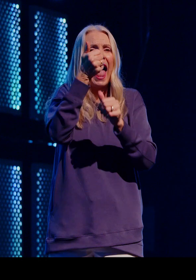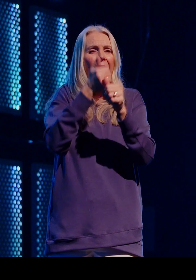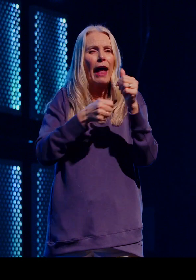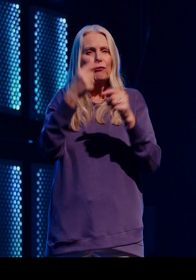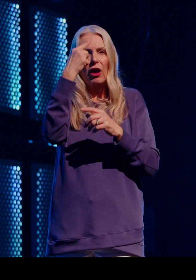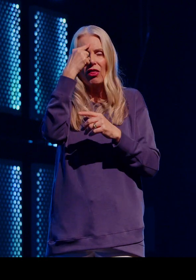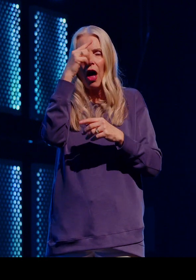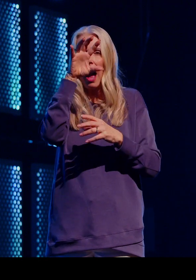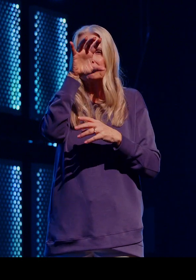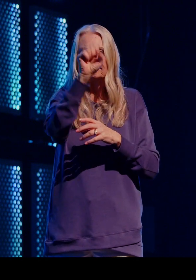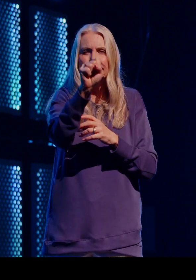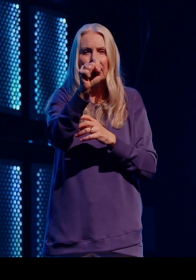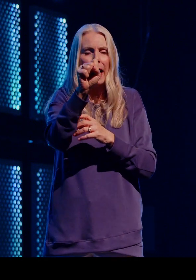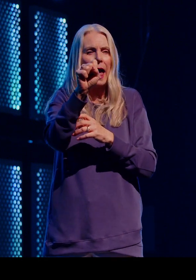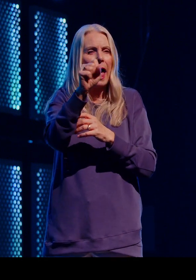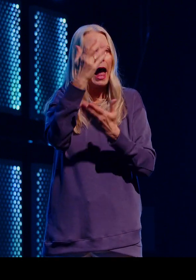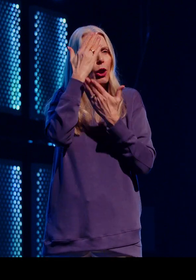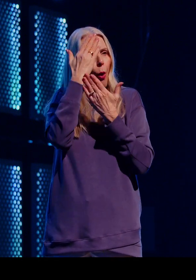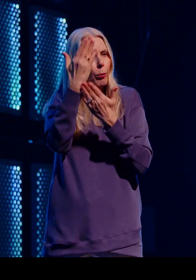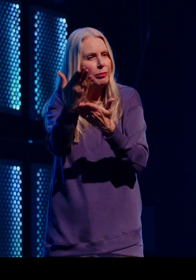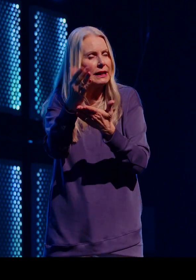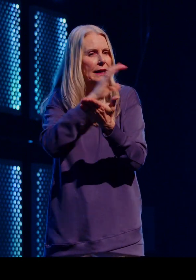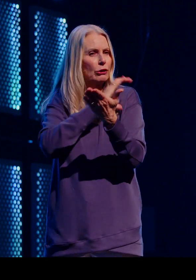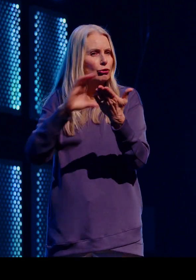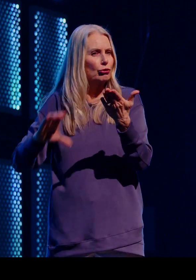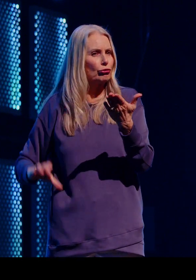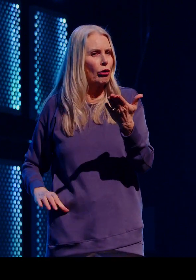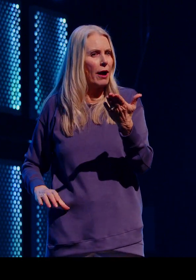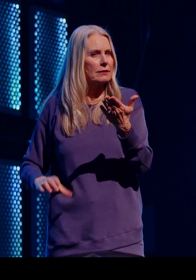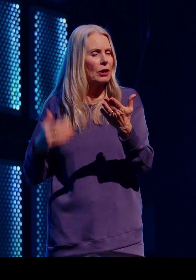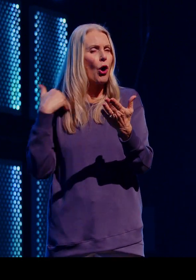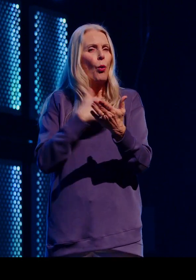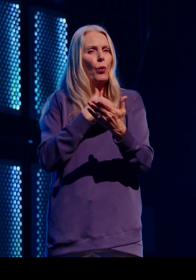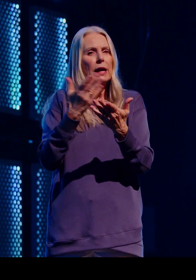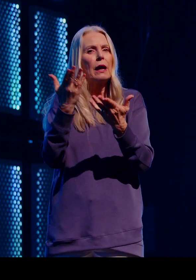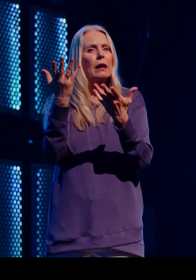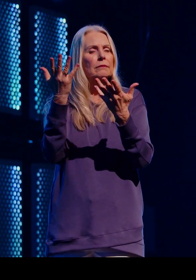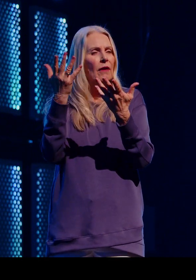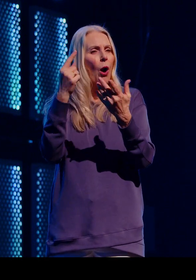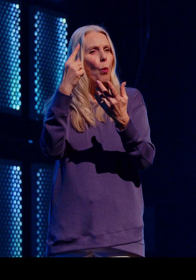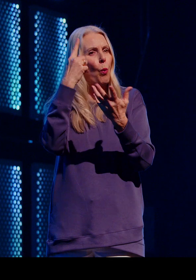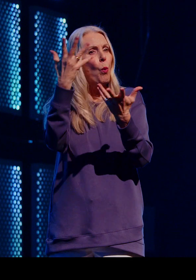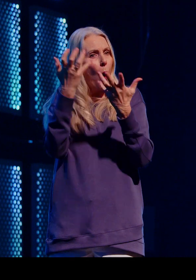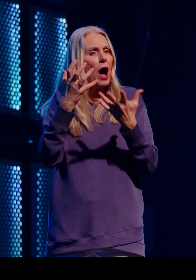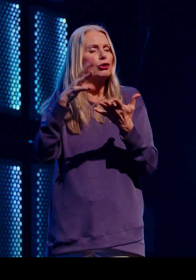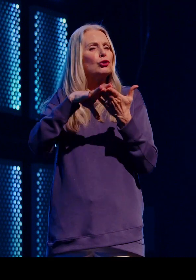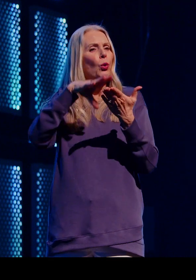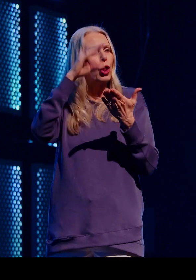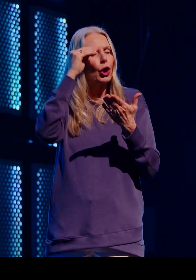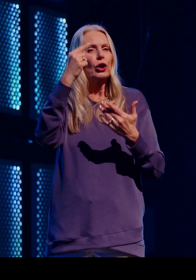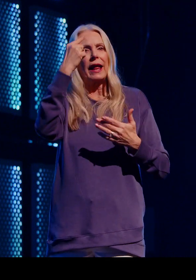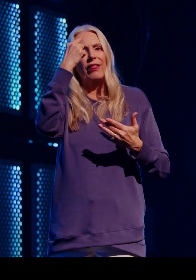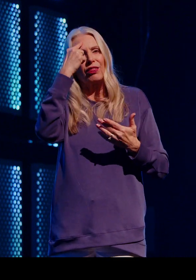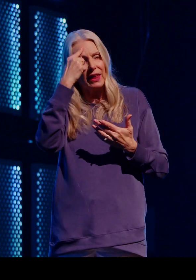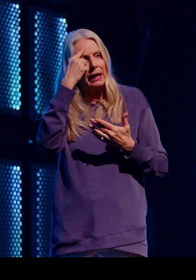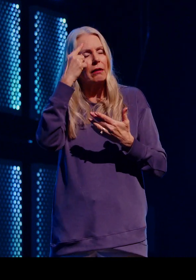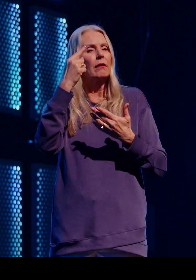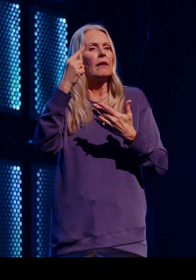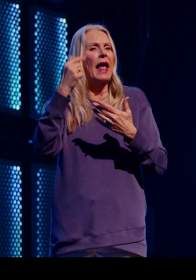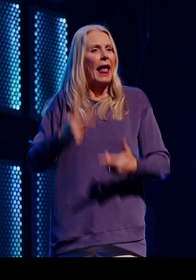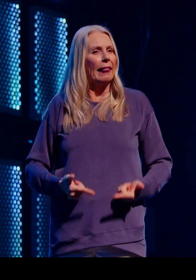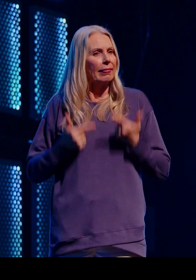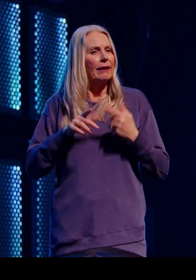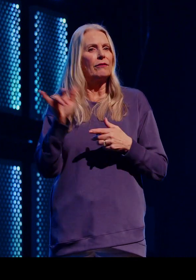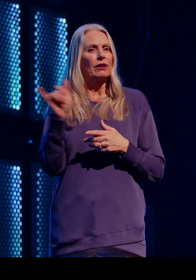captive and make it obedient to Christ. Why? Because Jesus is our target. We want to aim to learn to think like Christ and walk like Christ and be faithful like